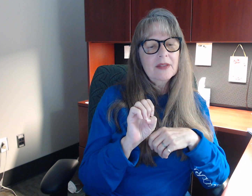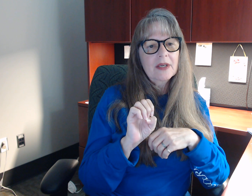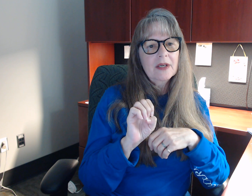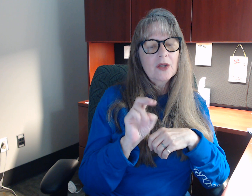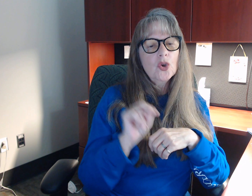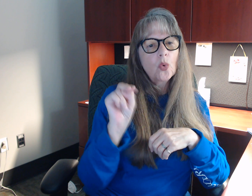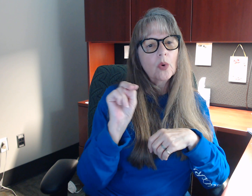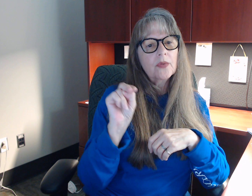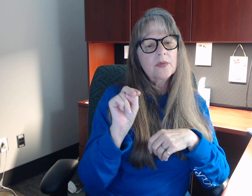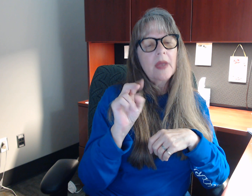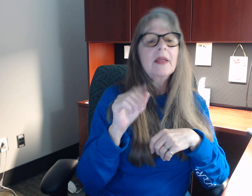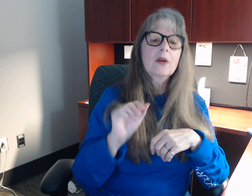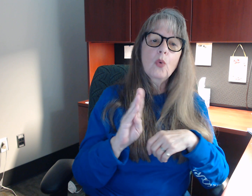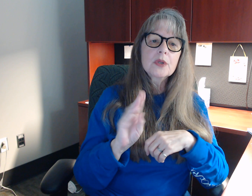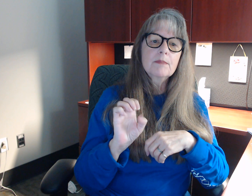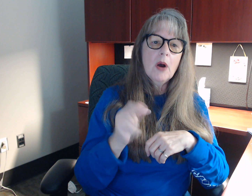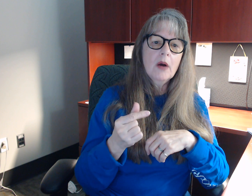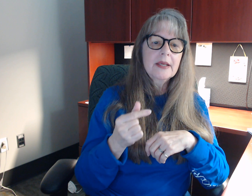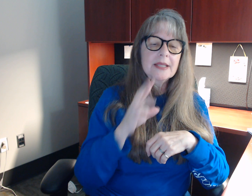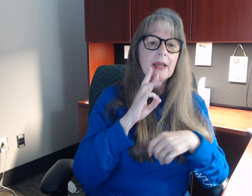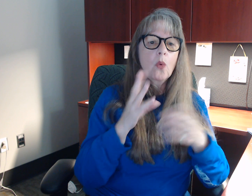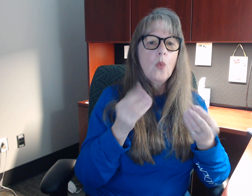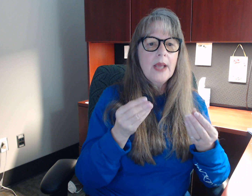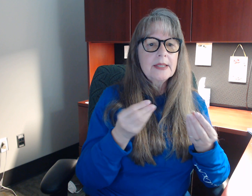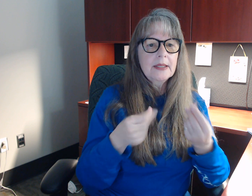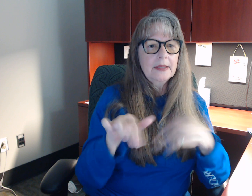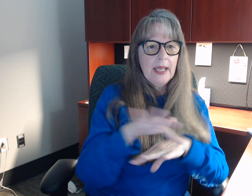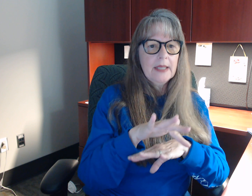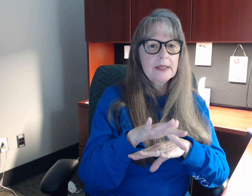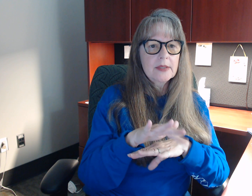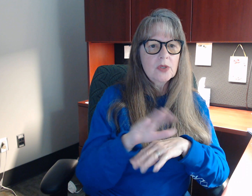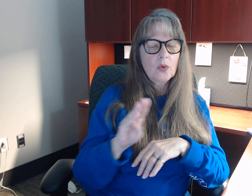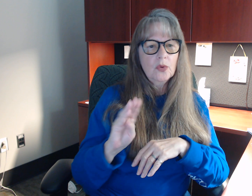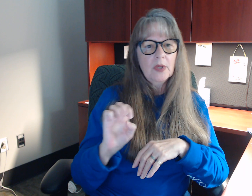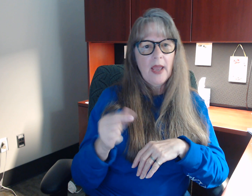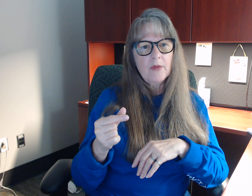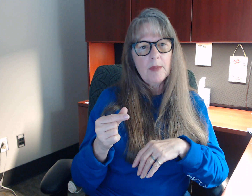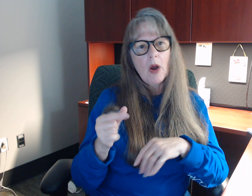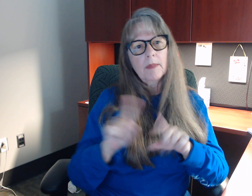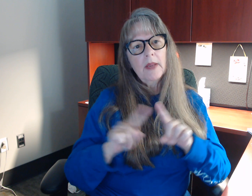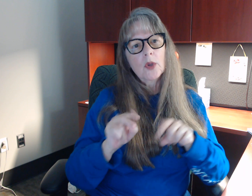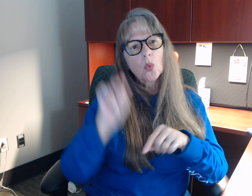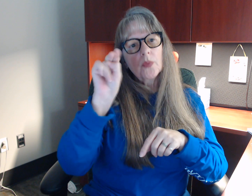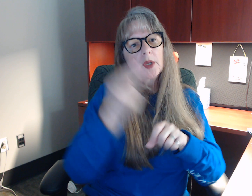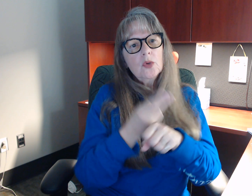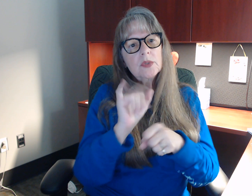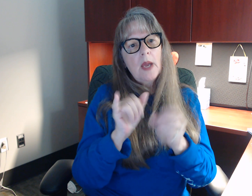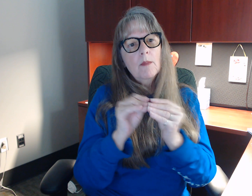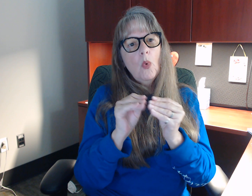the North, and of course, bog is like a wet land. So you can have a bog. But in the North, they use that more.